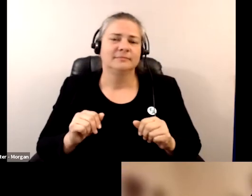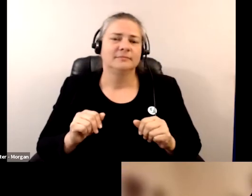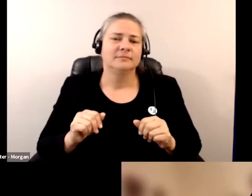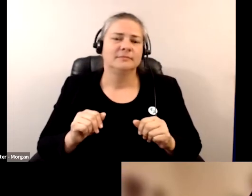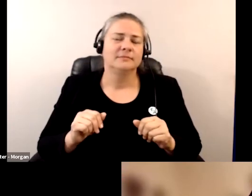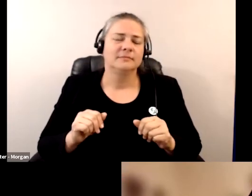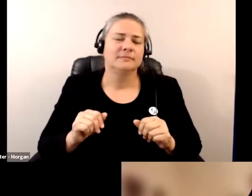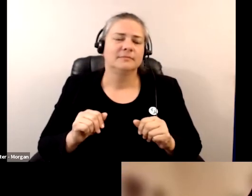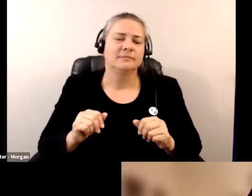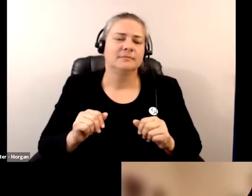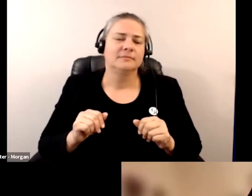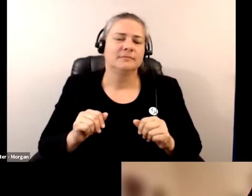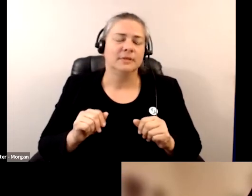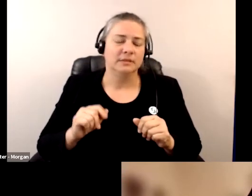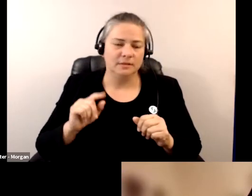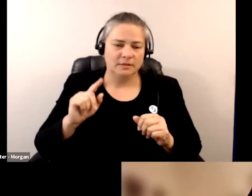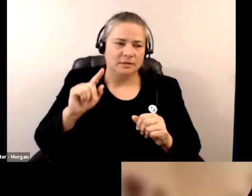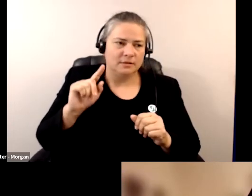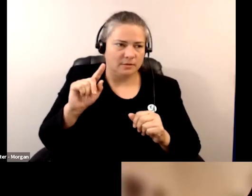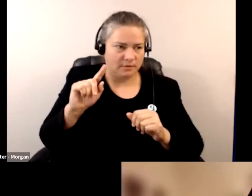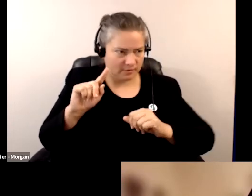first